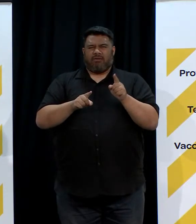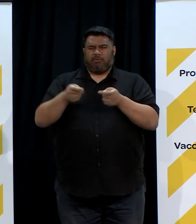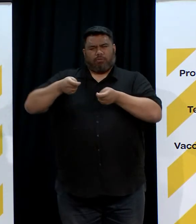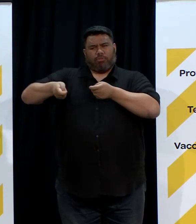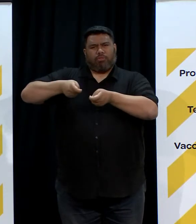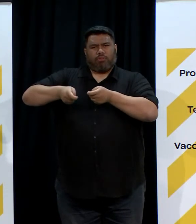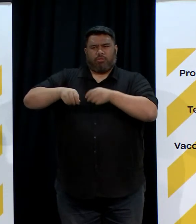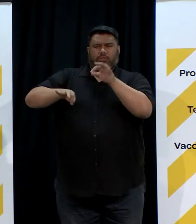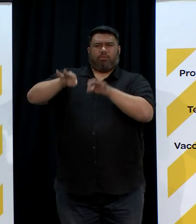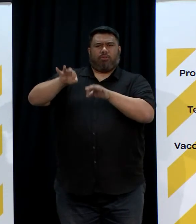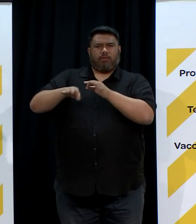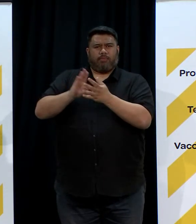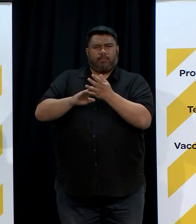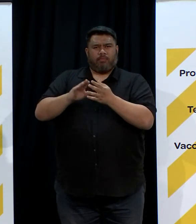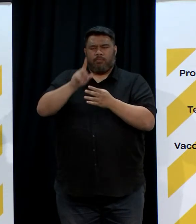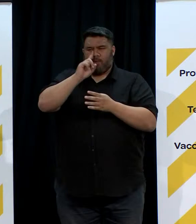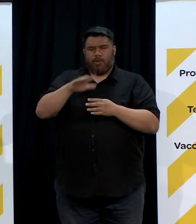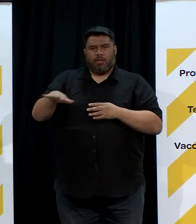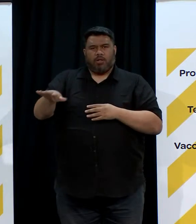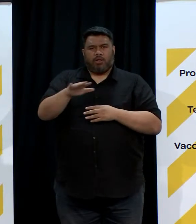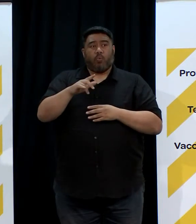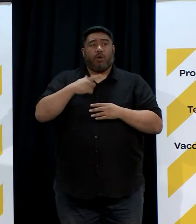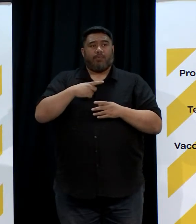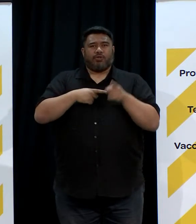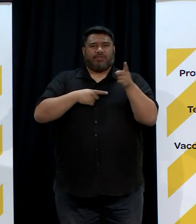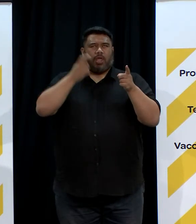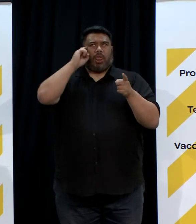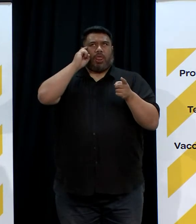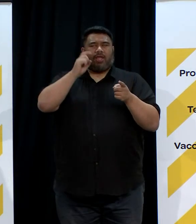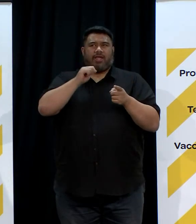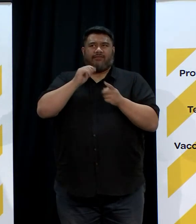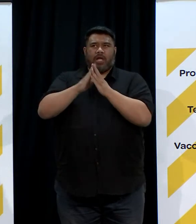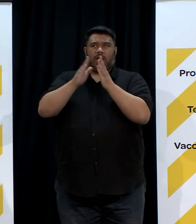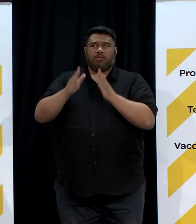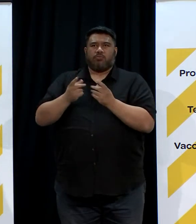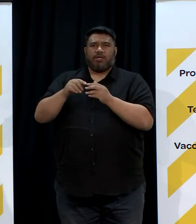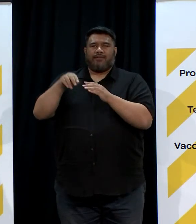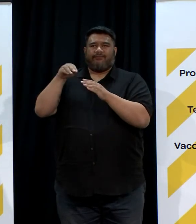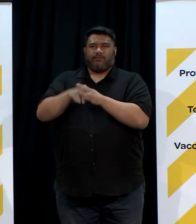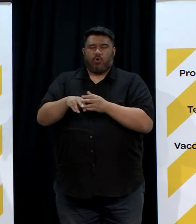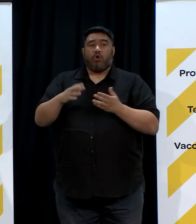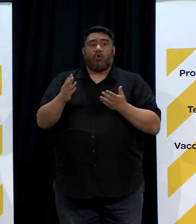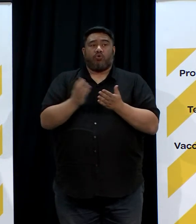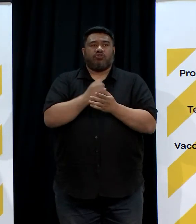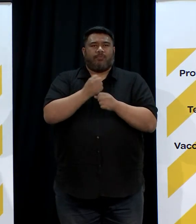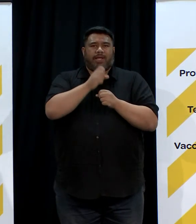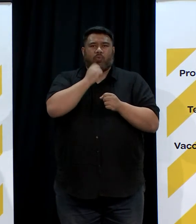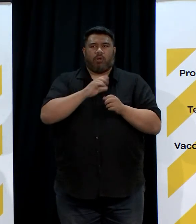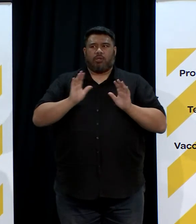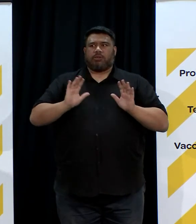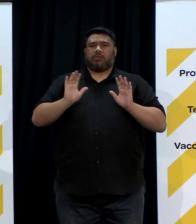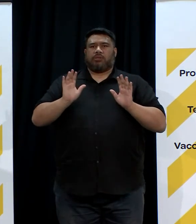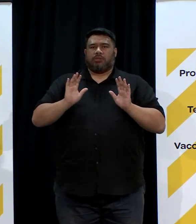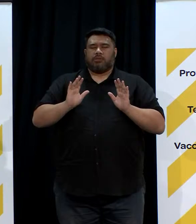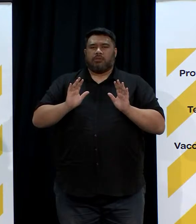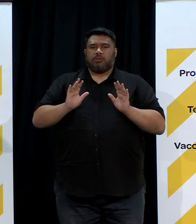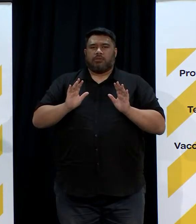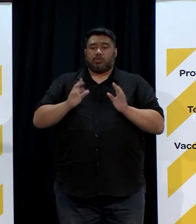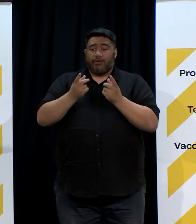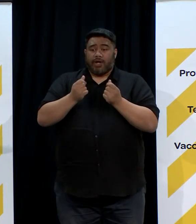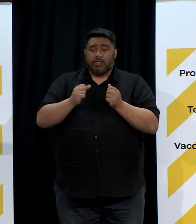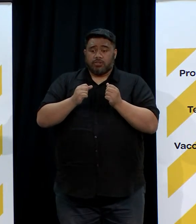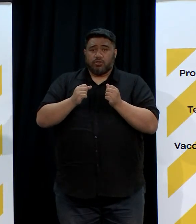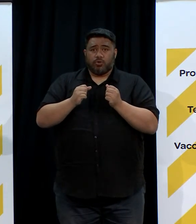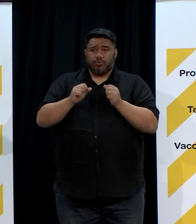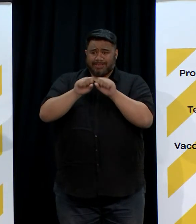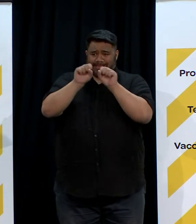that are actually most at risk of being in trouble if house prices do fall. And actually the financial stability of the system as a whole, which